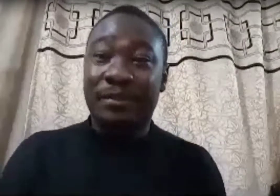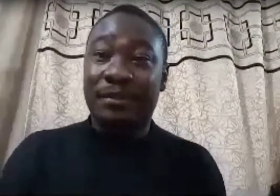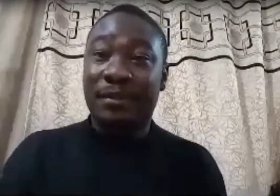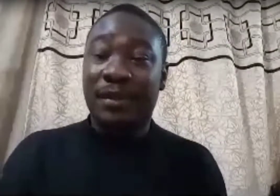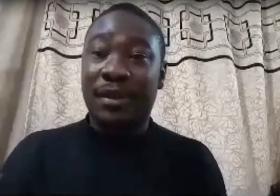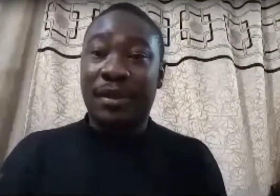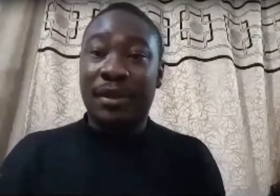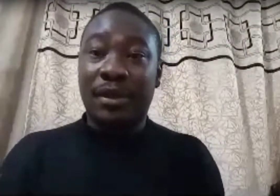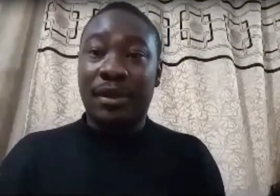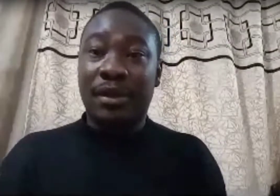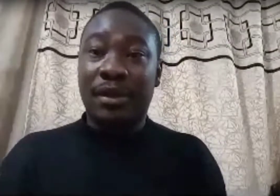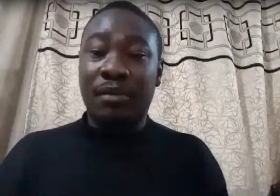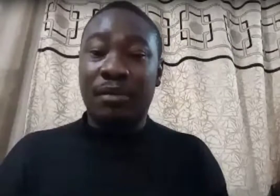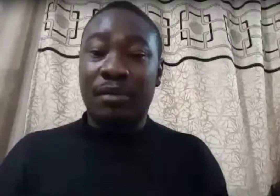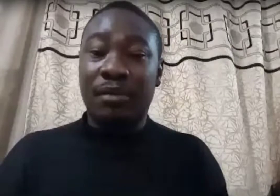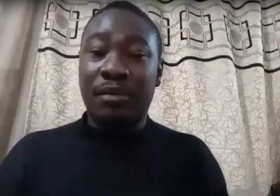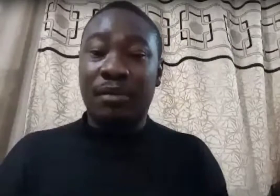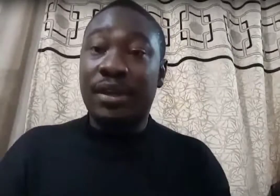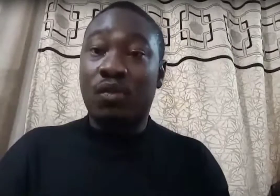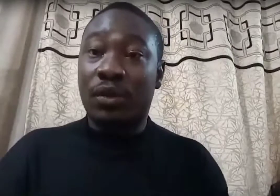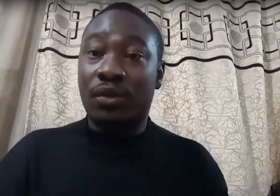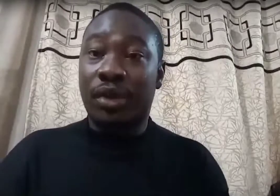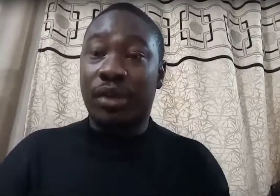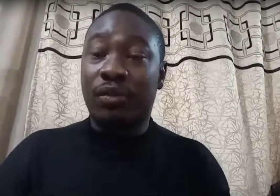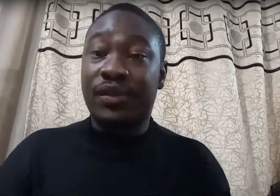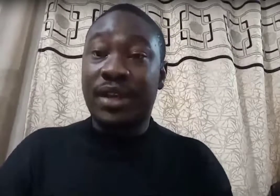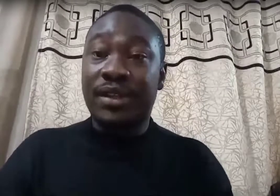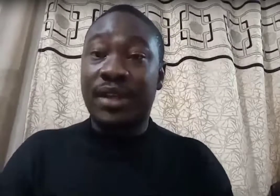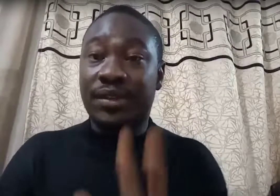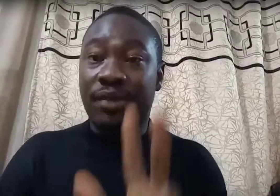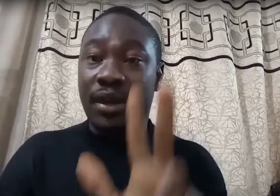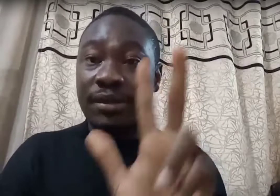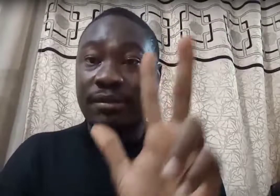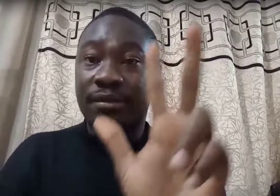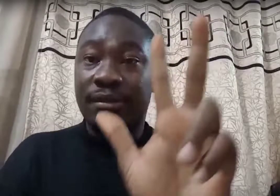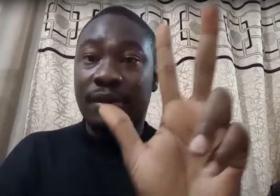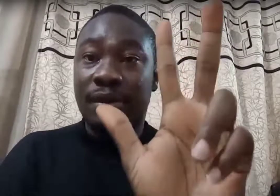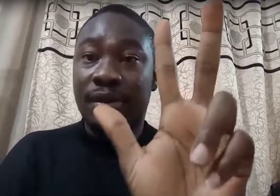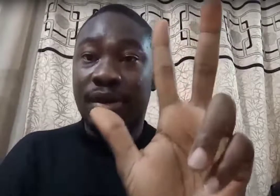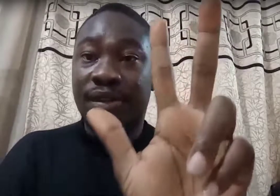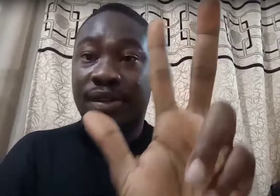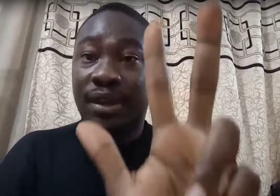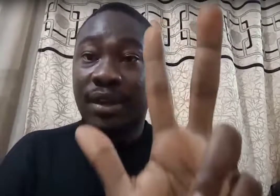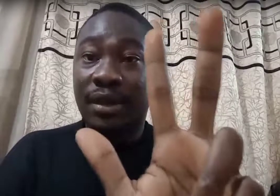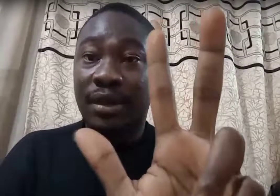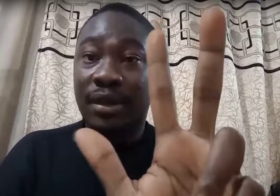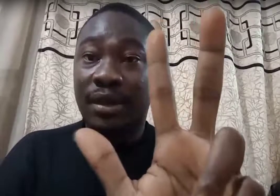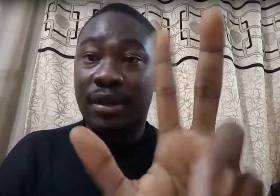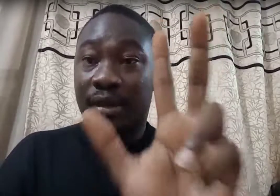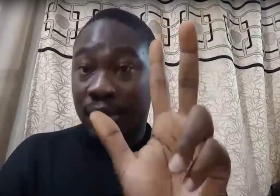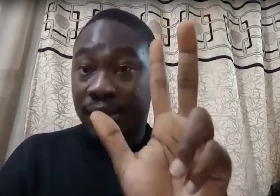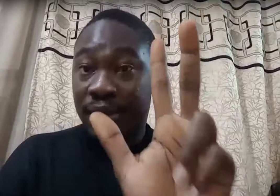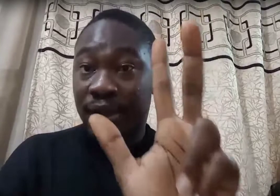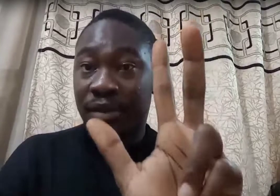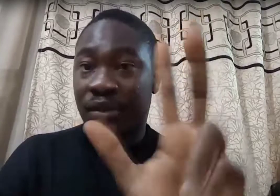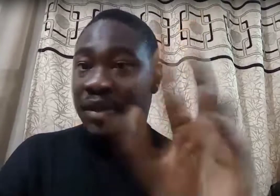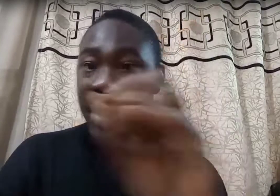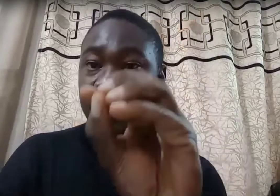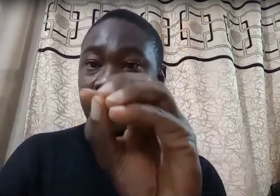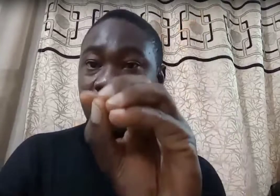20 to 100. We'll sign 30, right? There's 3. There's 3. Just add your 0 to it. That's 30.